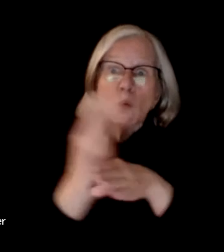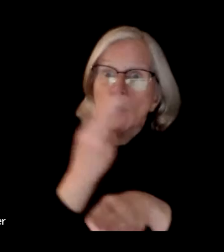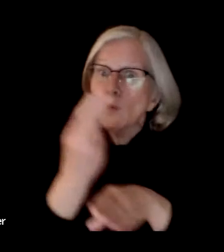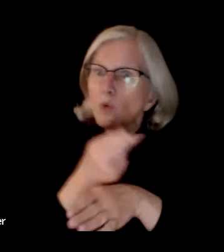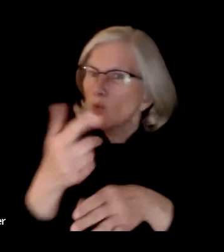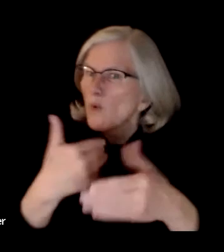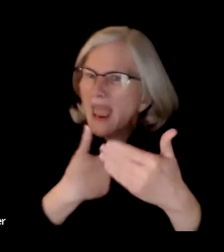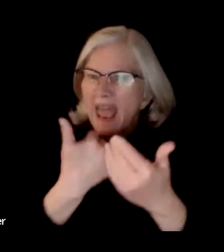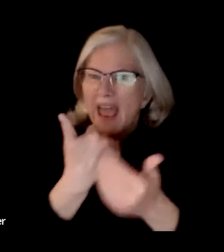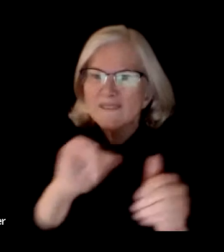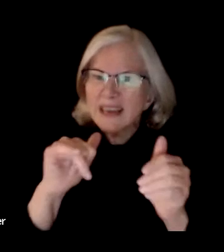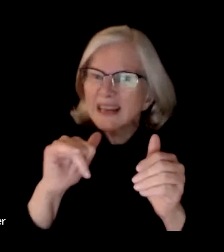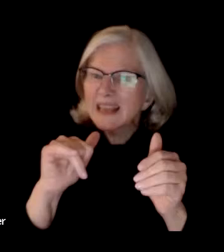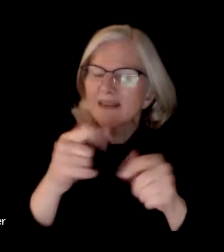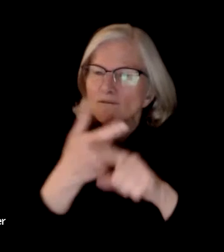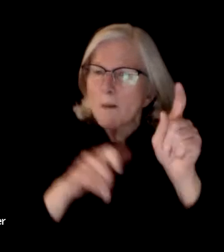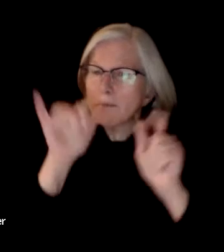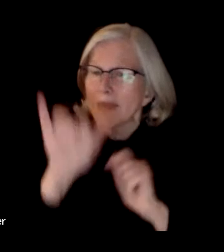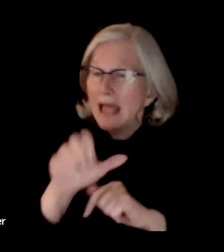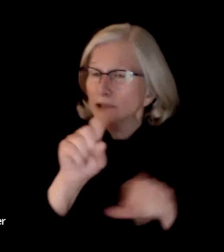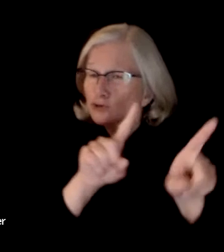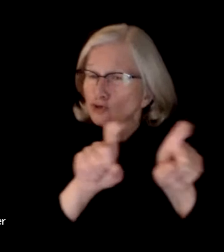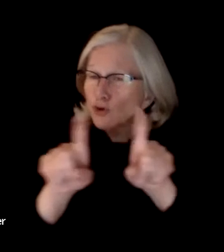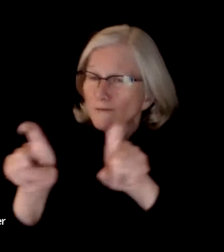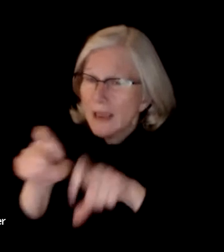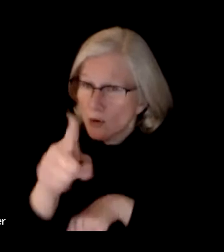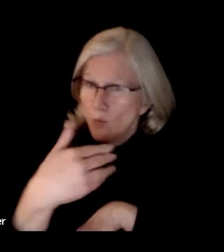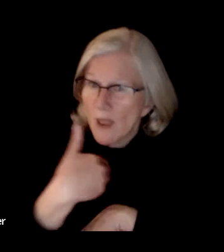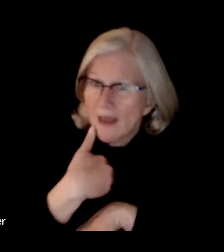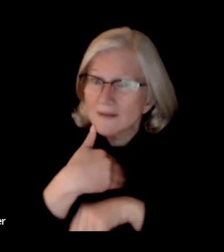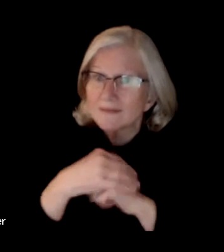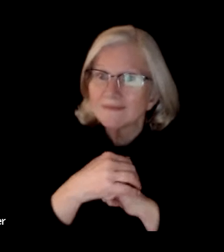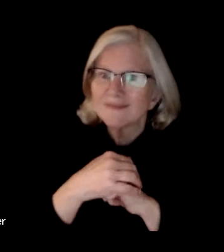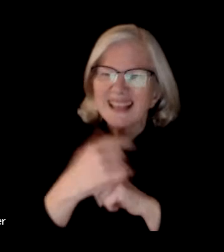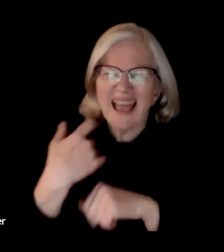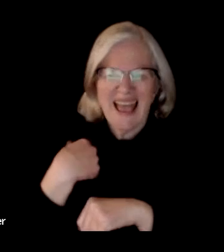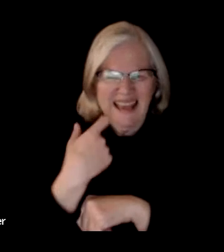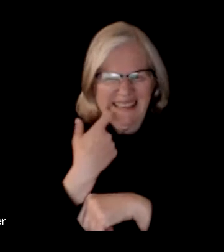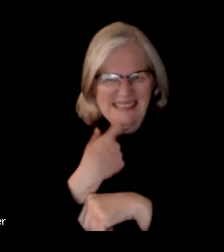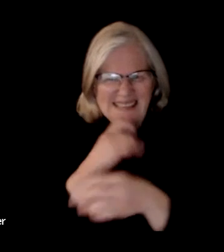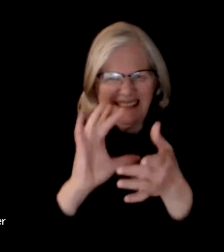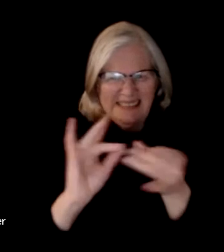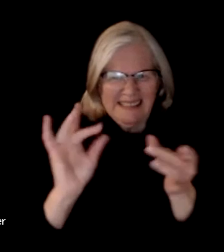based on that survey? Well, as I mentioned, when we did look at our